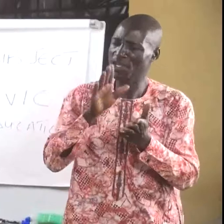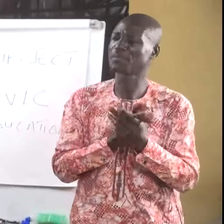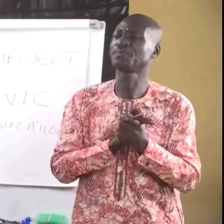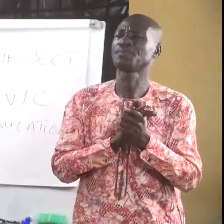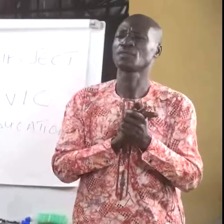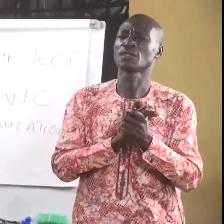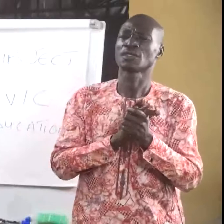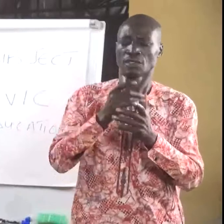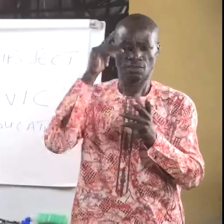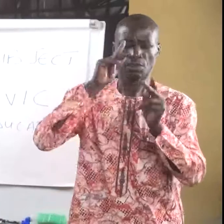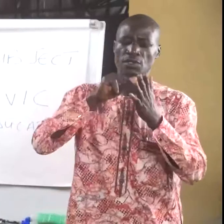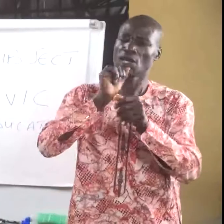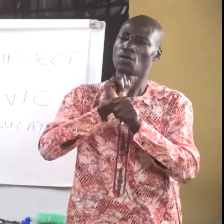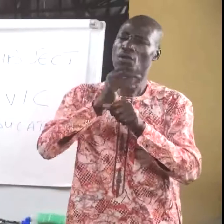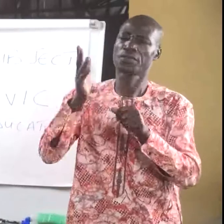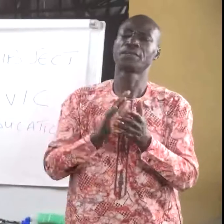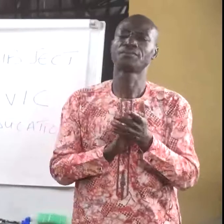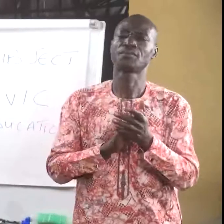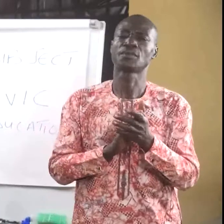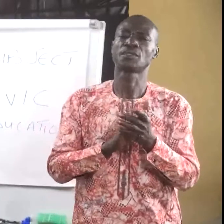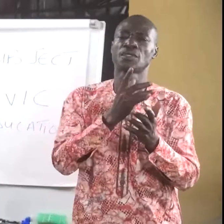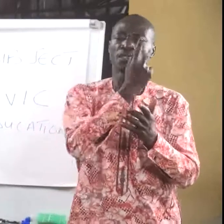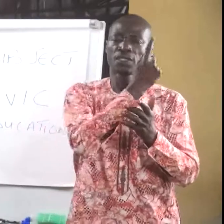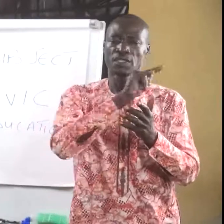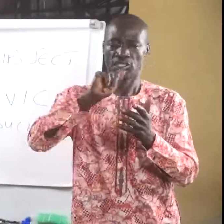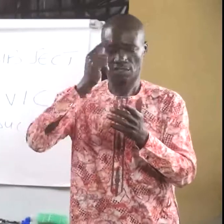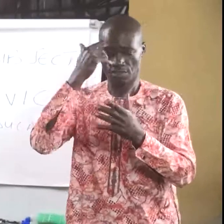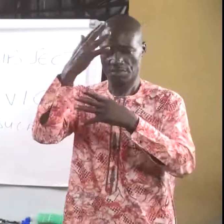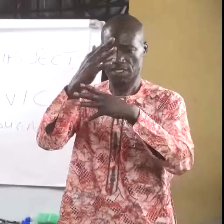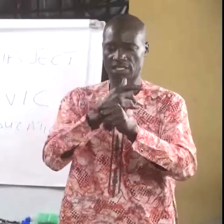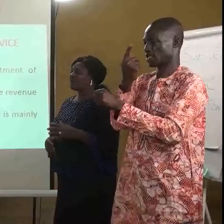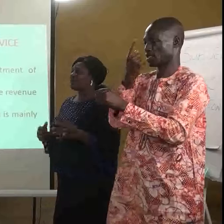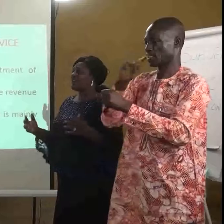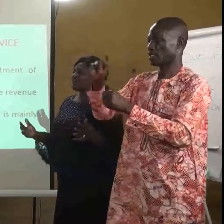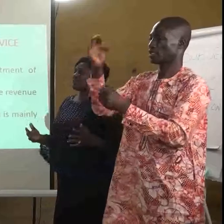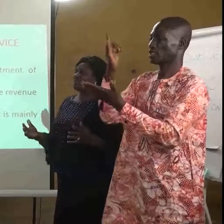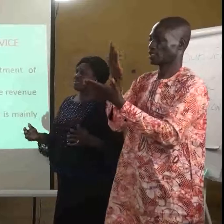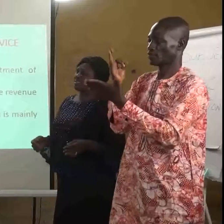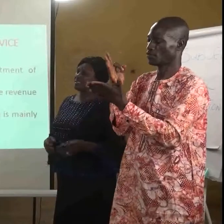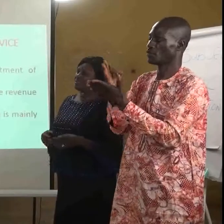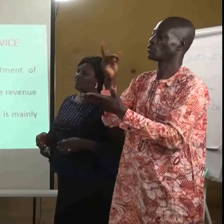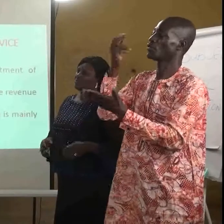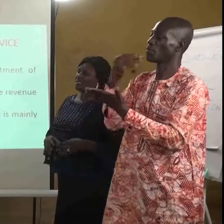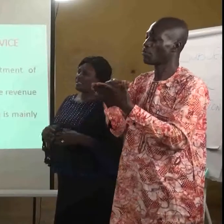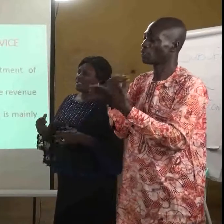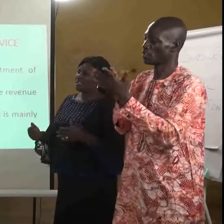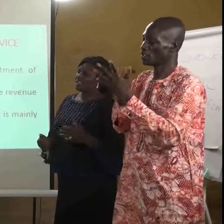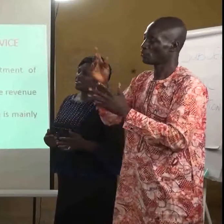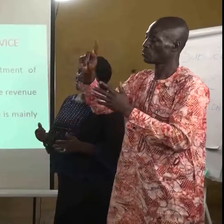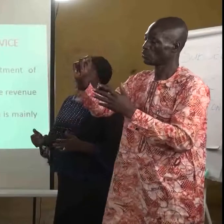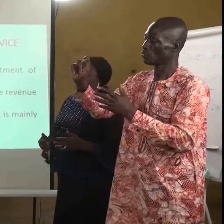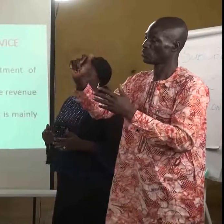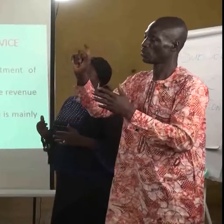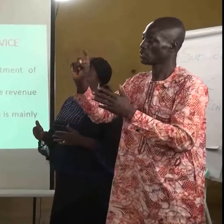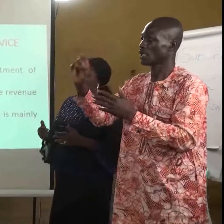in the public service, but they get their fund through taxes, through the petroleum and other activities that the government